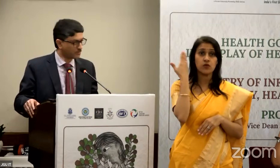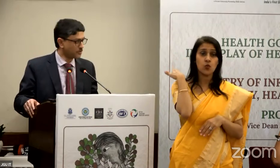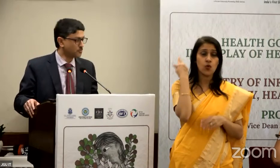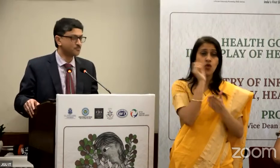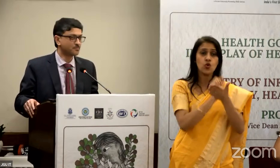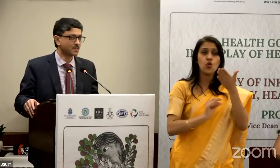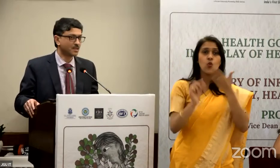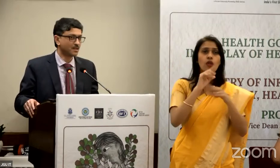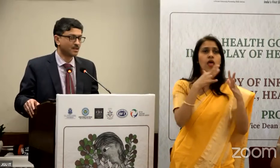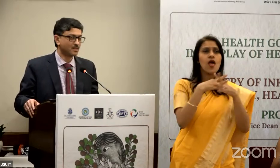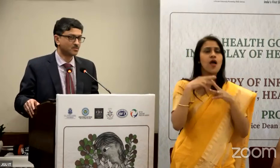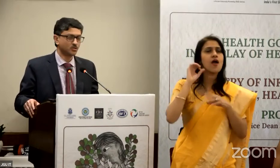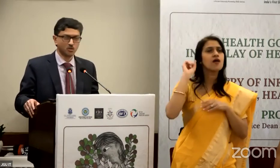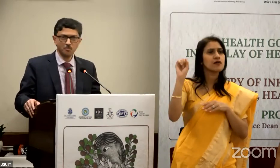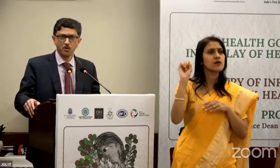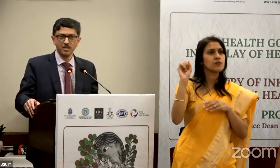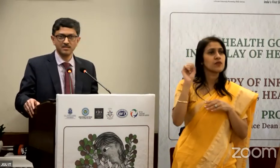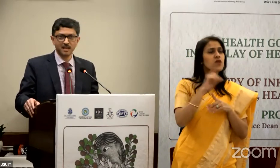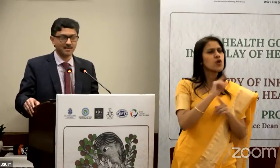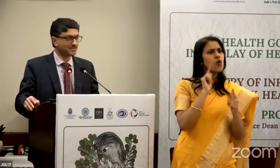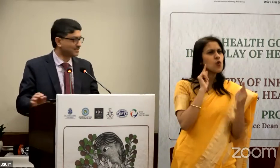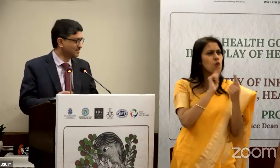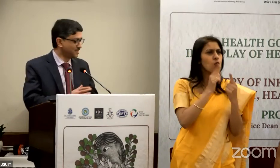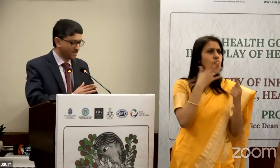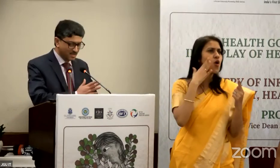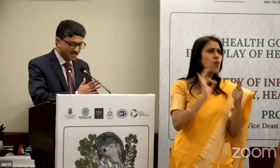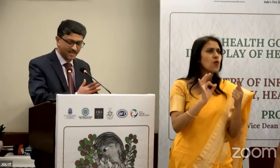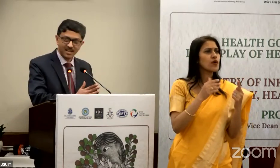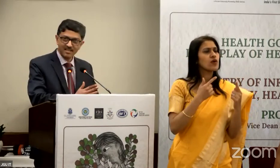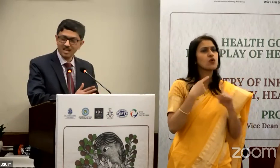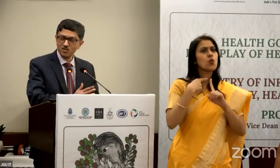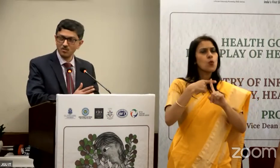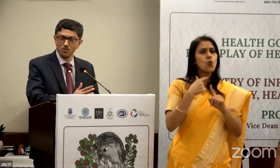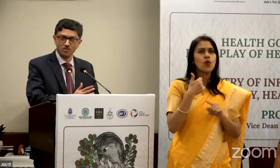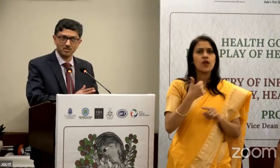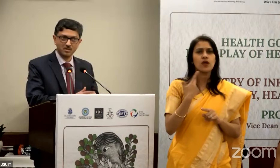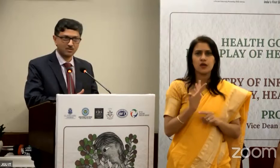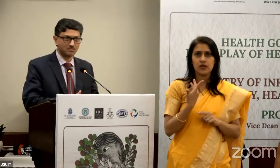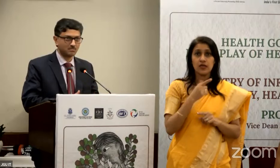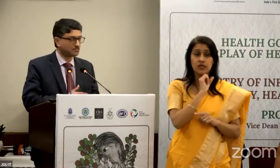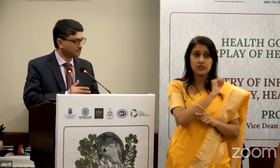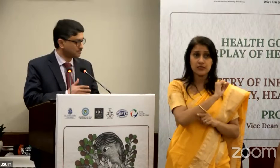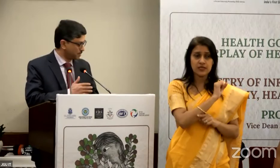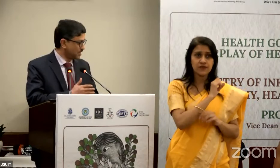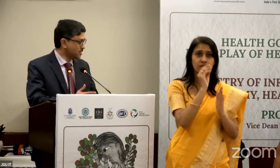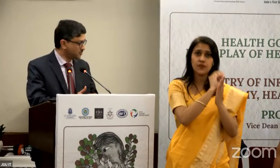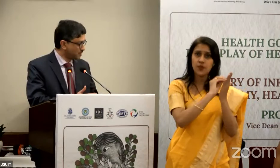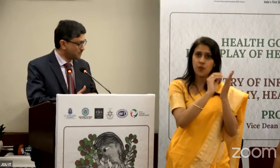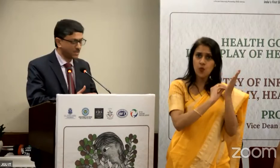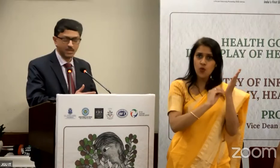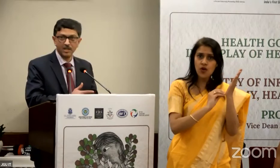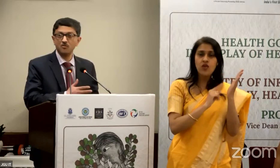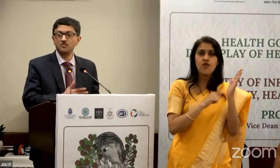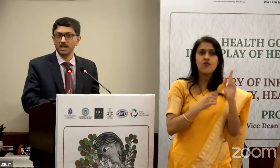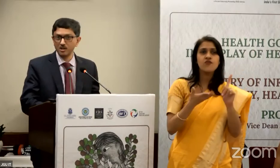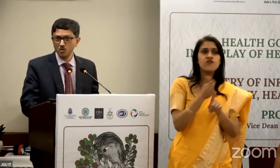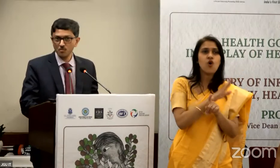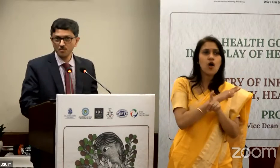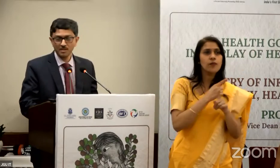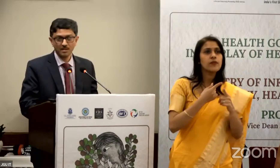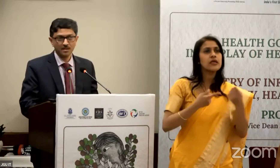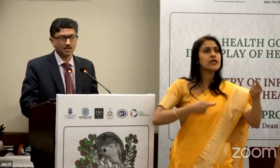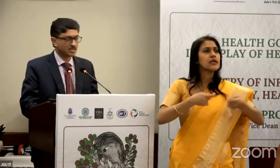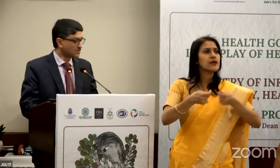Law Review. So the good point is that Chantal has actually moved, pretty much from the area of trade